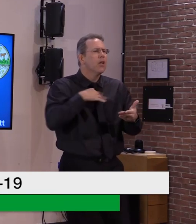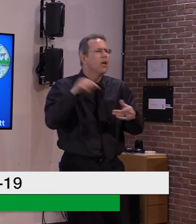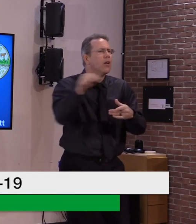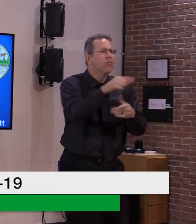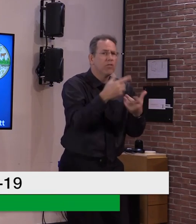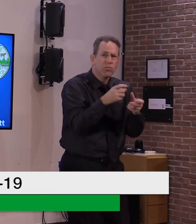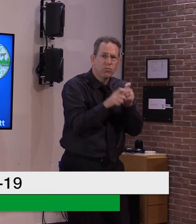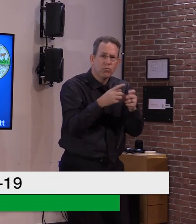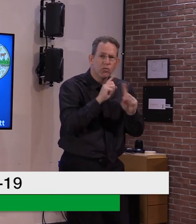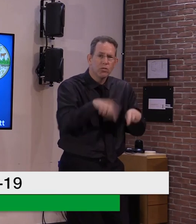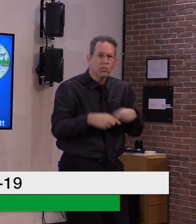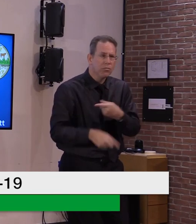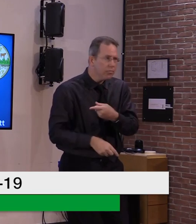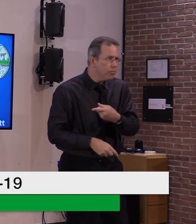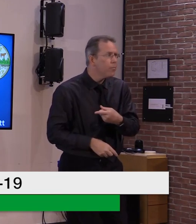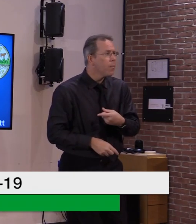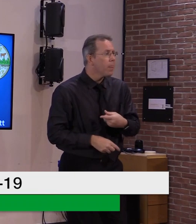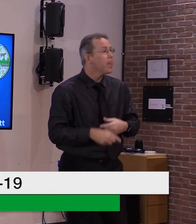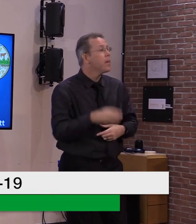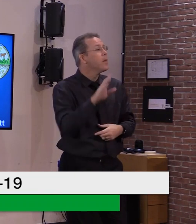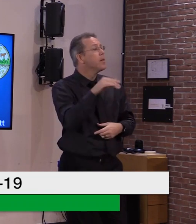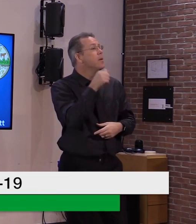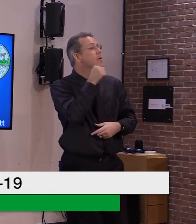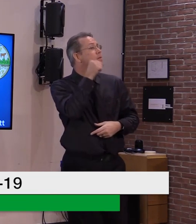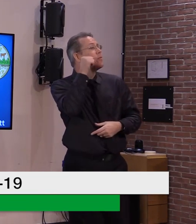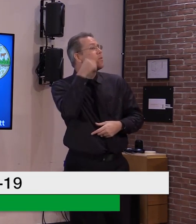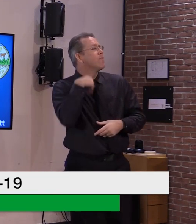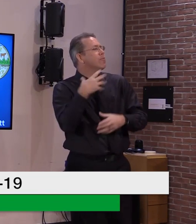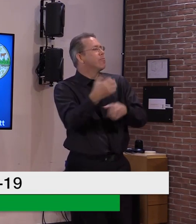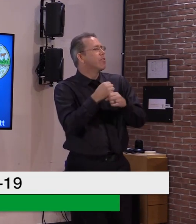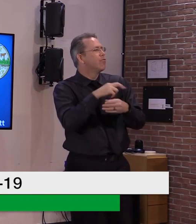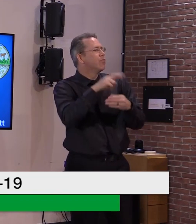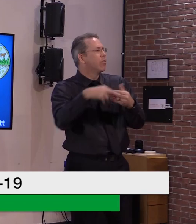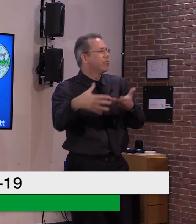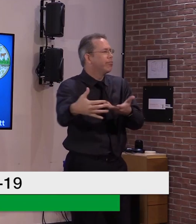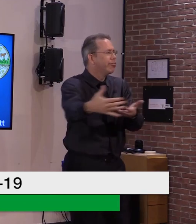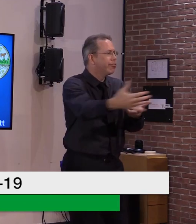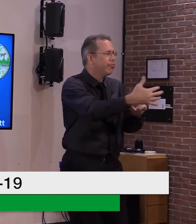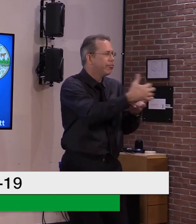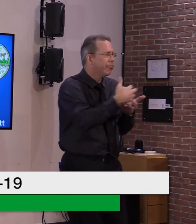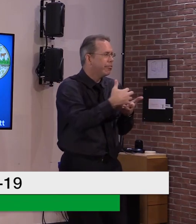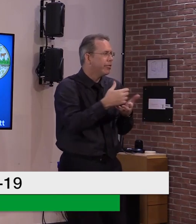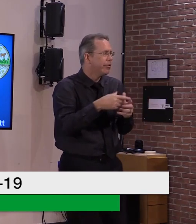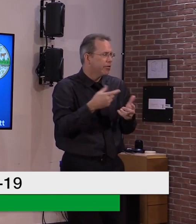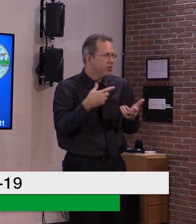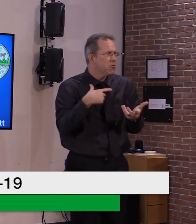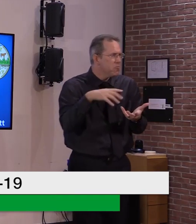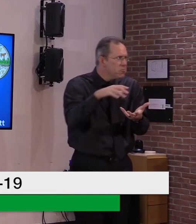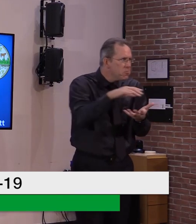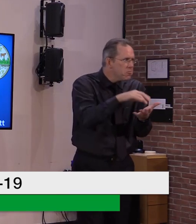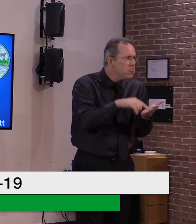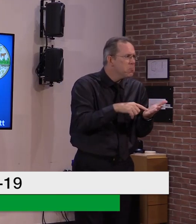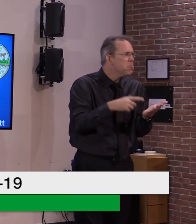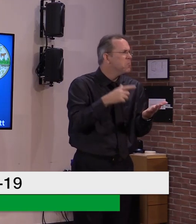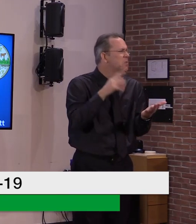the air yesterday and mentioned that we thought that the positivity rate would be well below 0.5